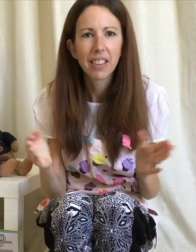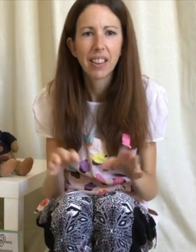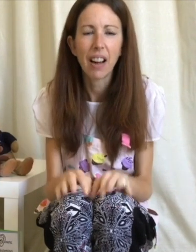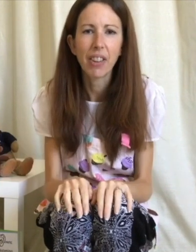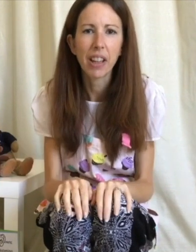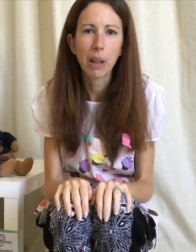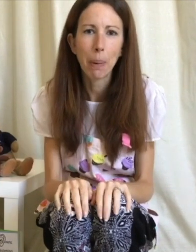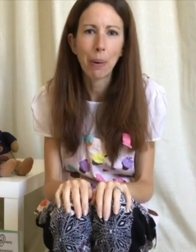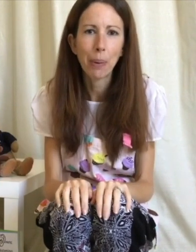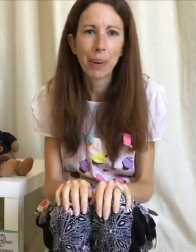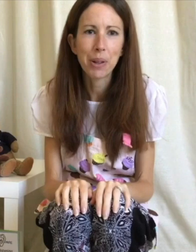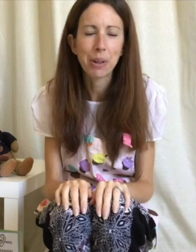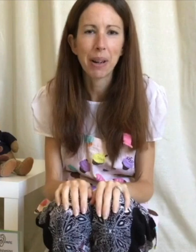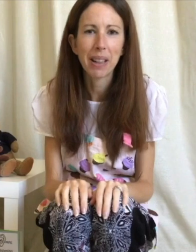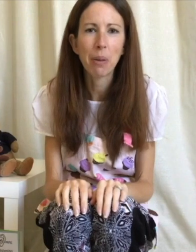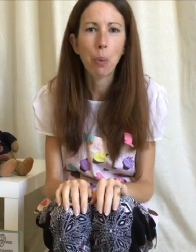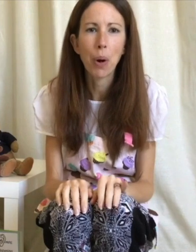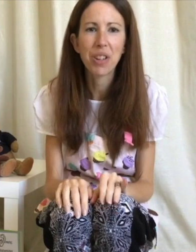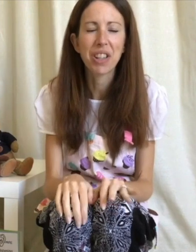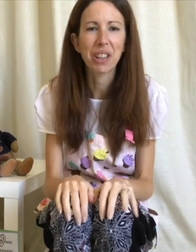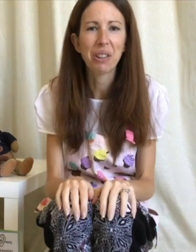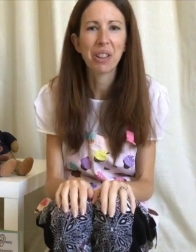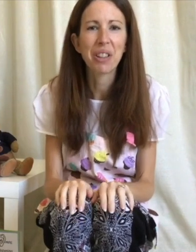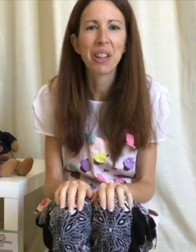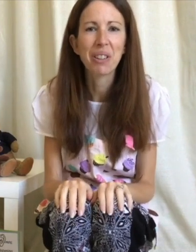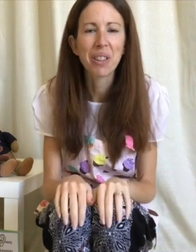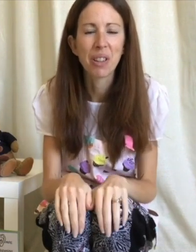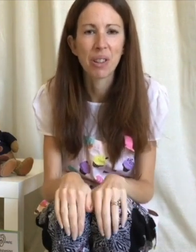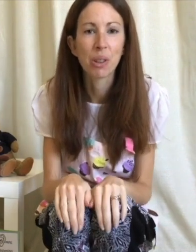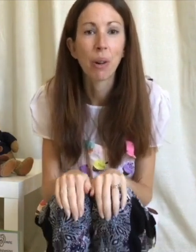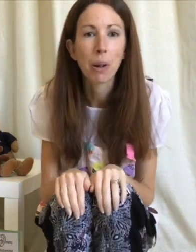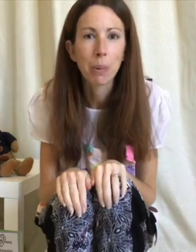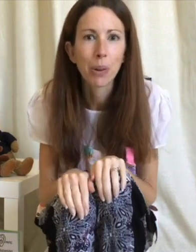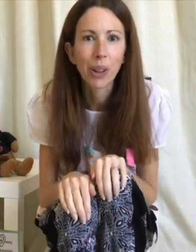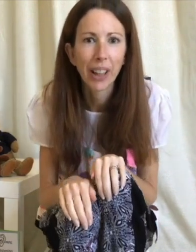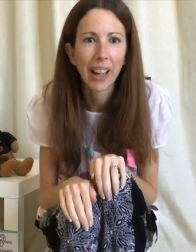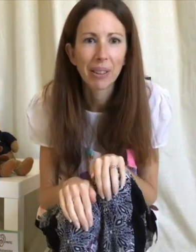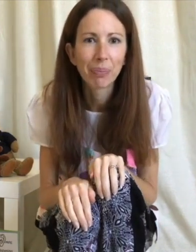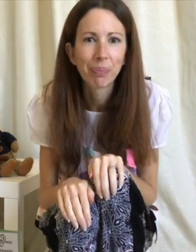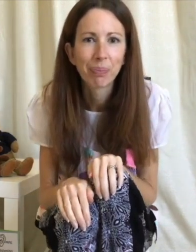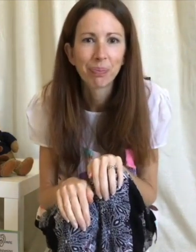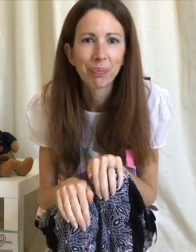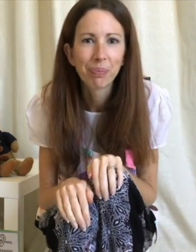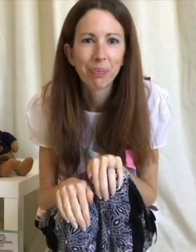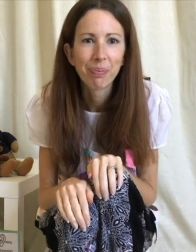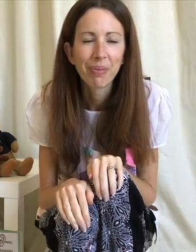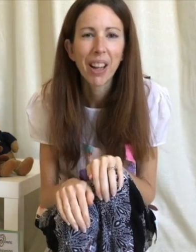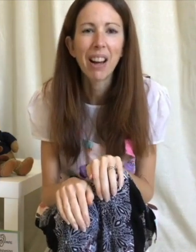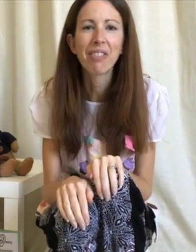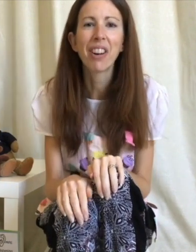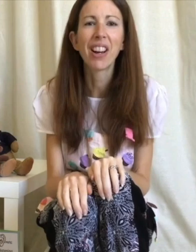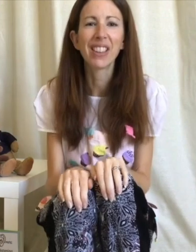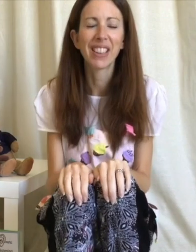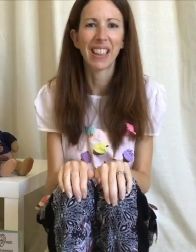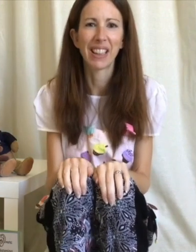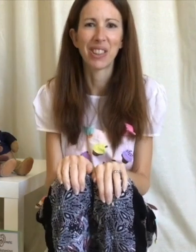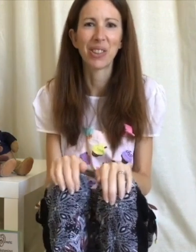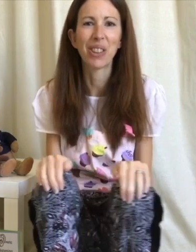Have a think about all those great words that you can use to describe your cooking. Have